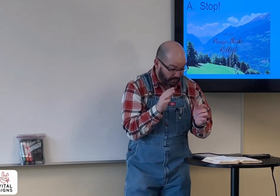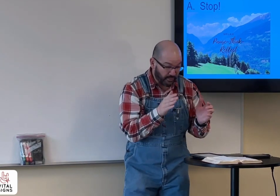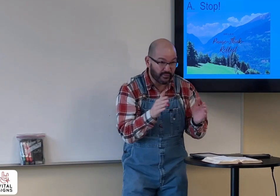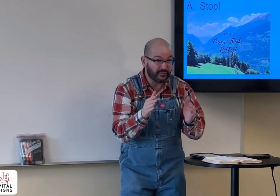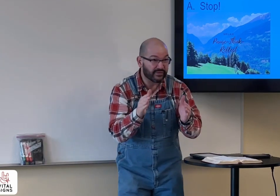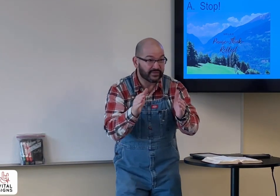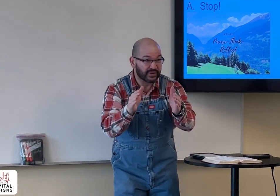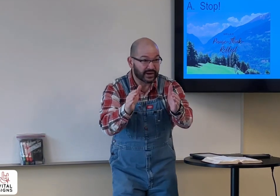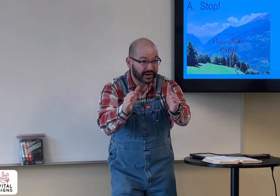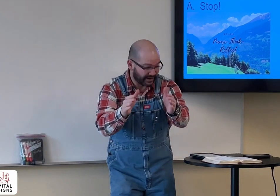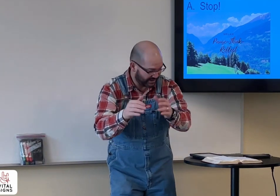The streams,